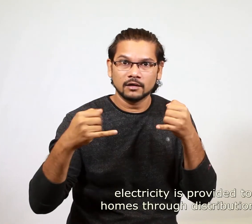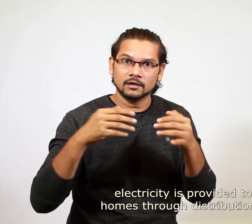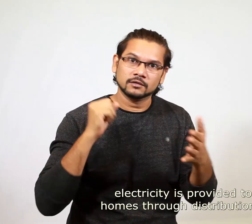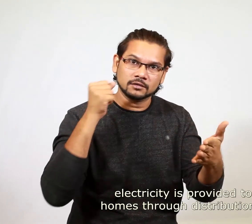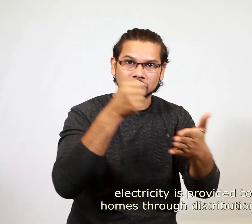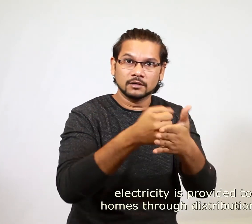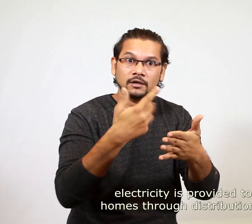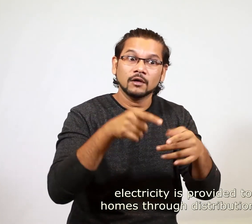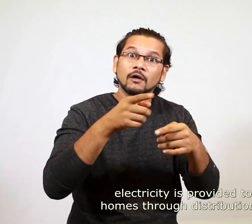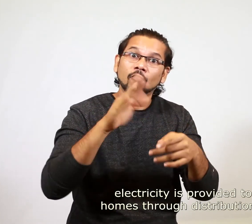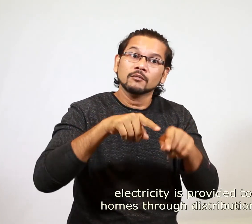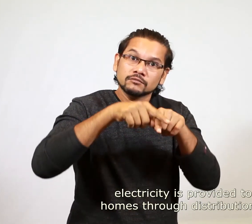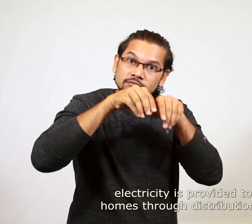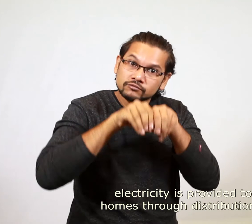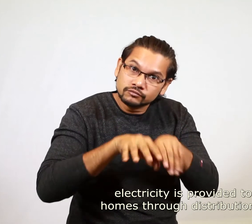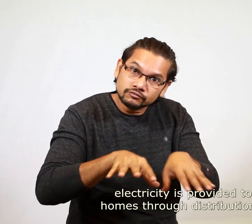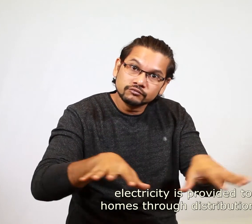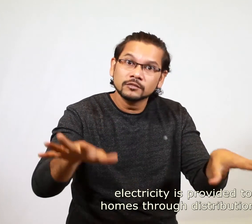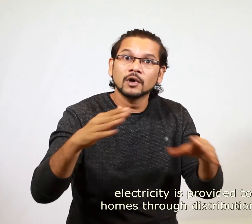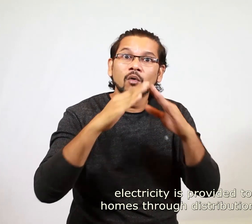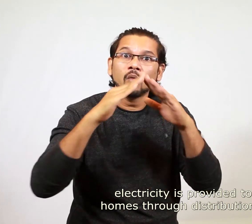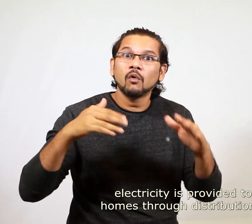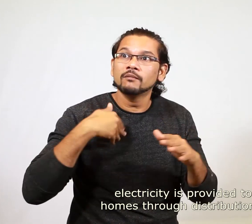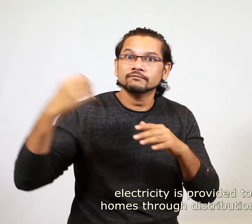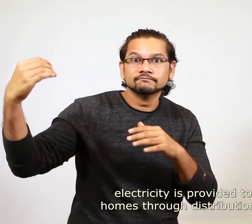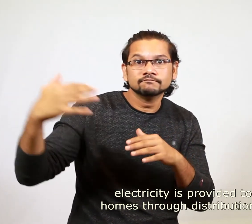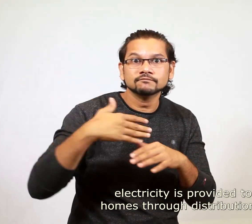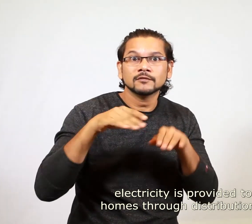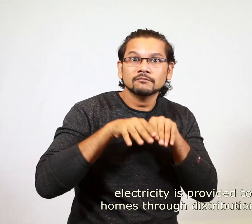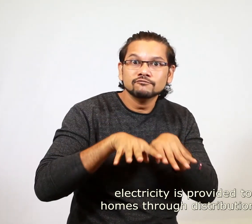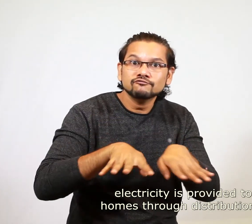electricity is provided to our homes through distribution lines.